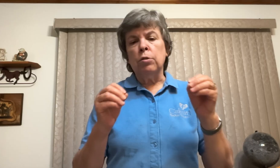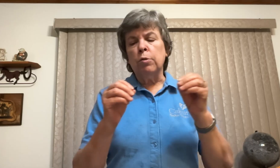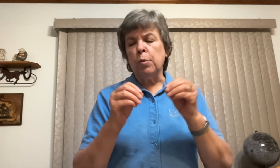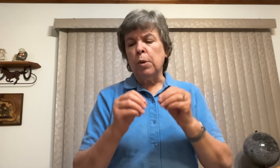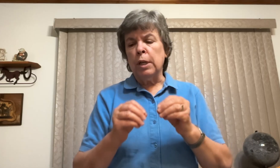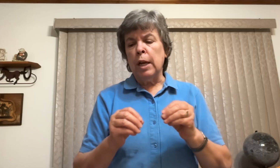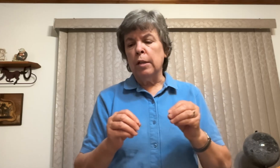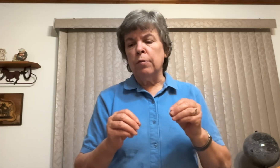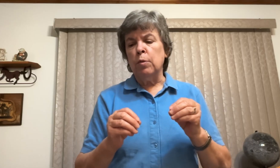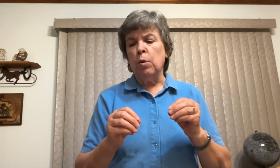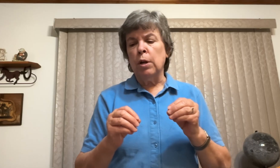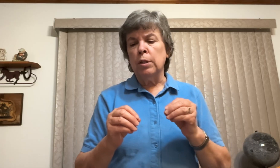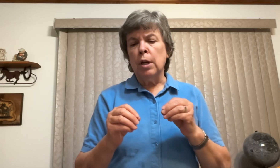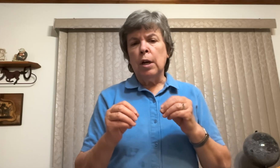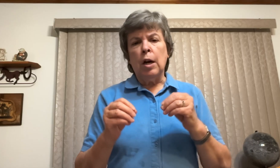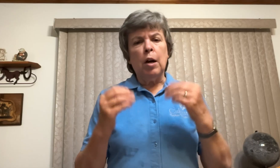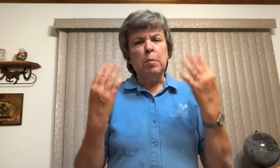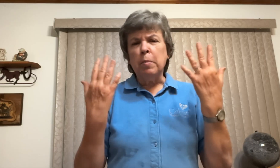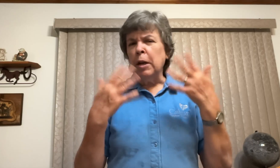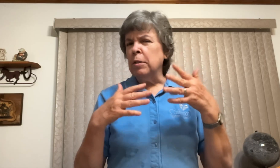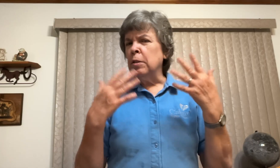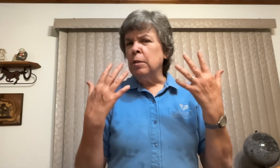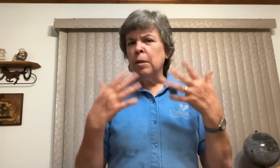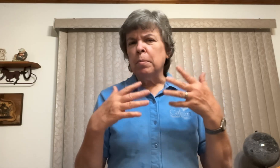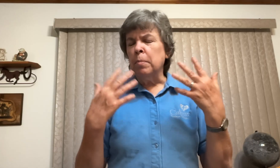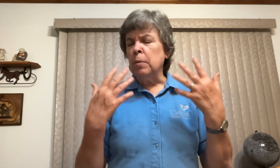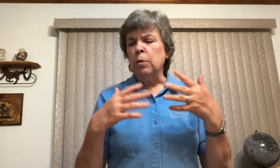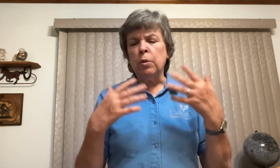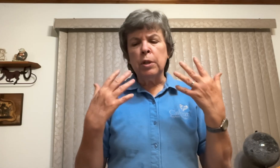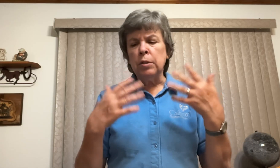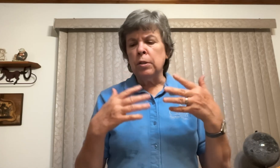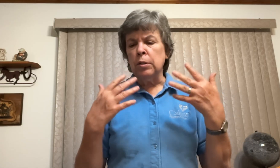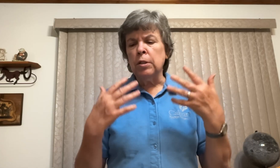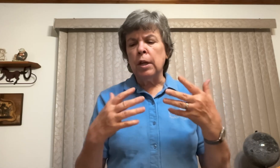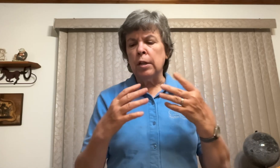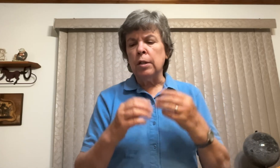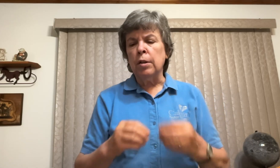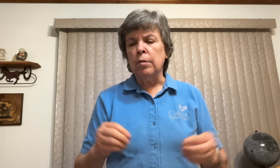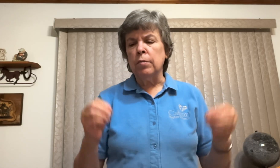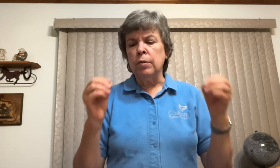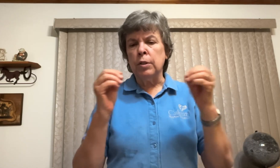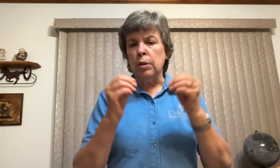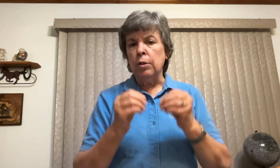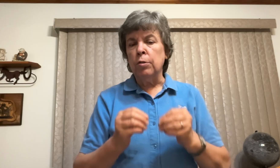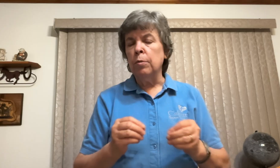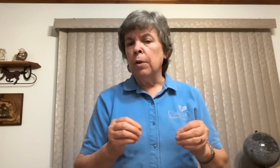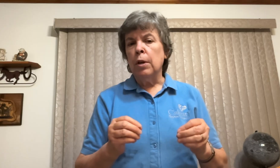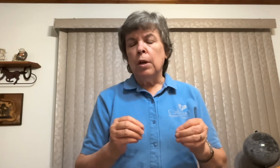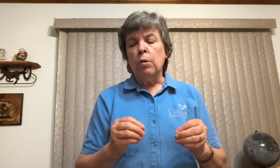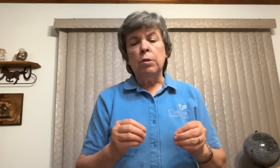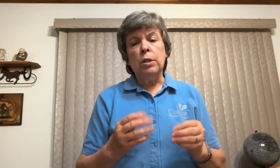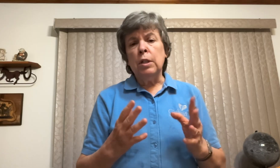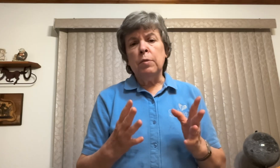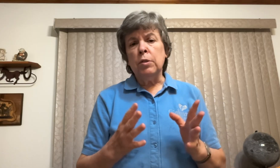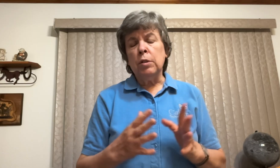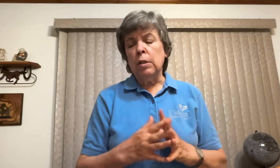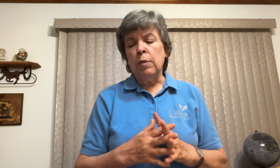it with one hand if you want. You might see some do this instead of an O, or you can even just leave that